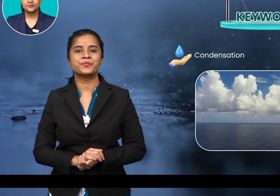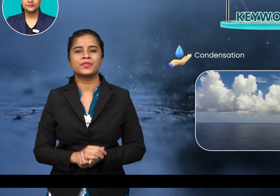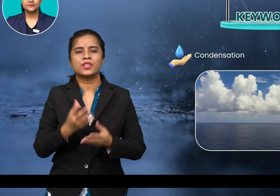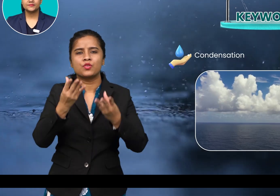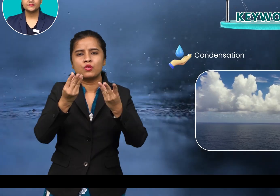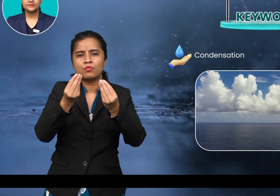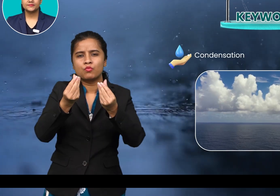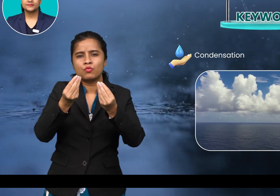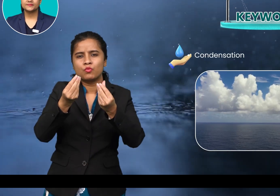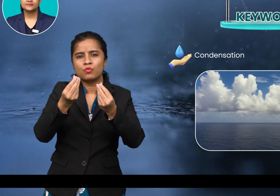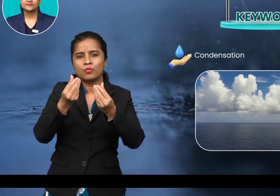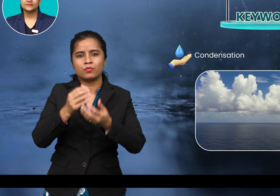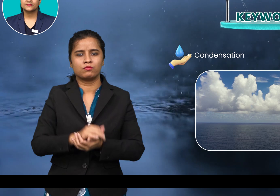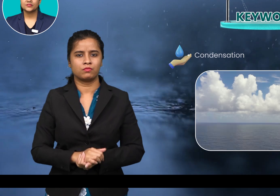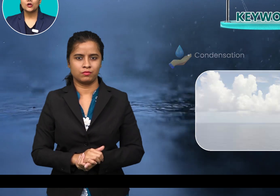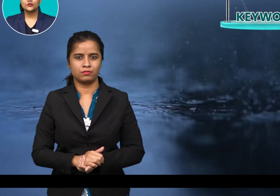condensation,